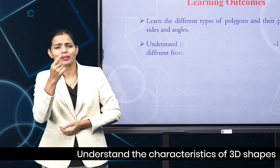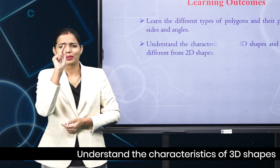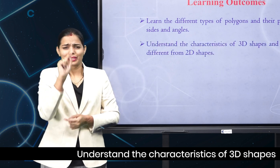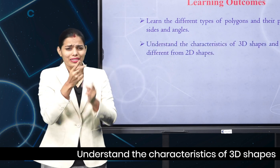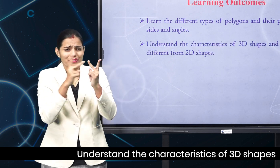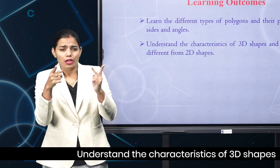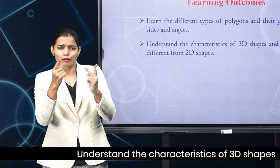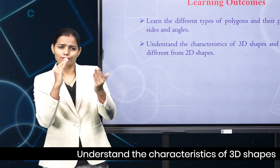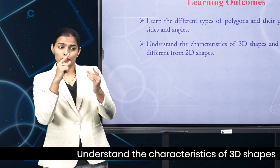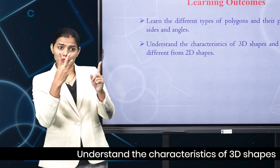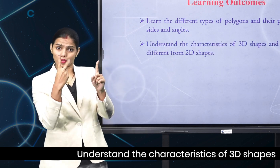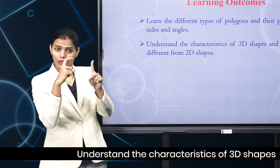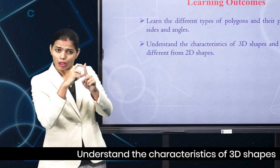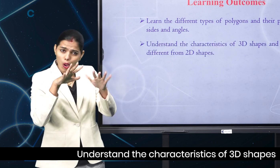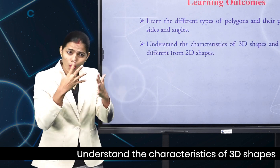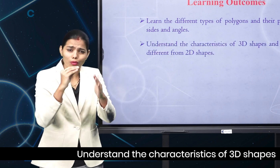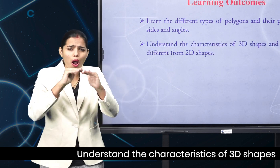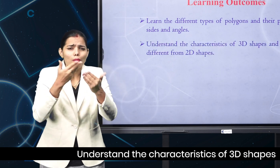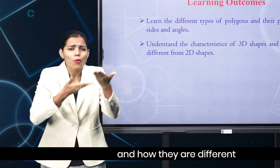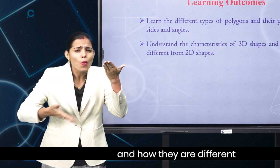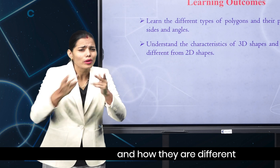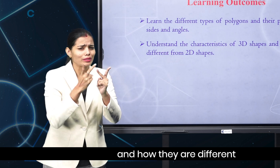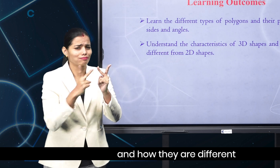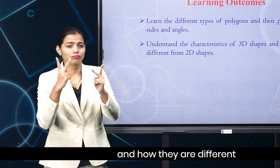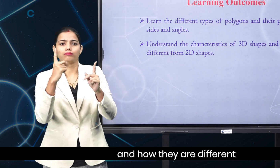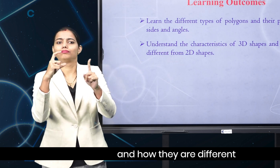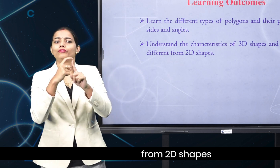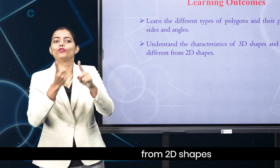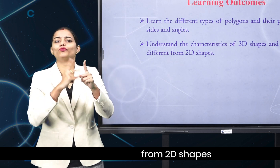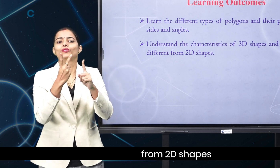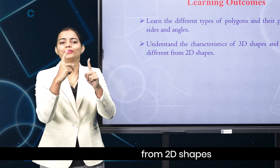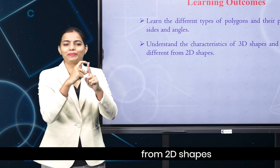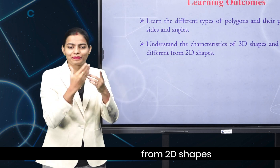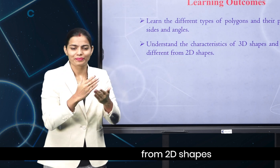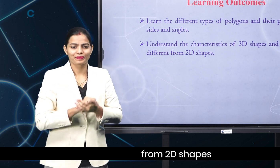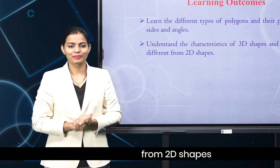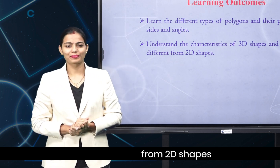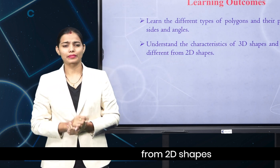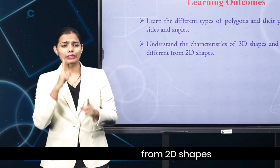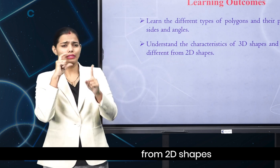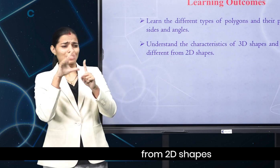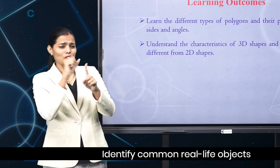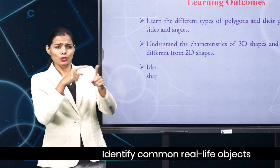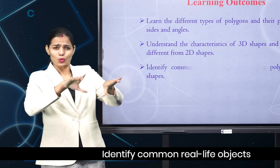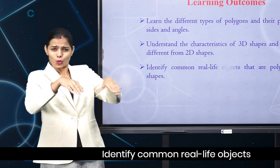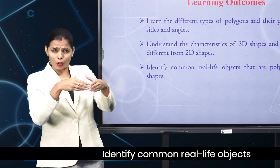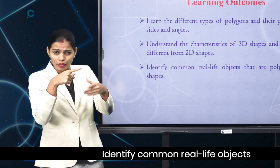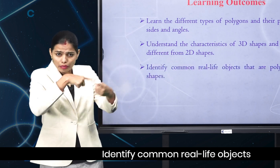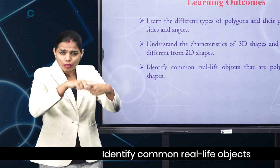Understand the characteristics of 3D shapes and how they are different from 2D shapes. Identify